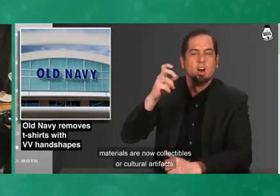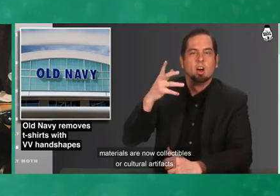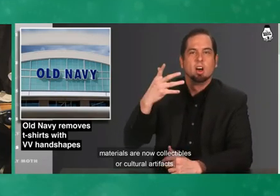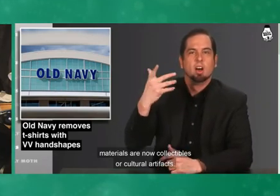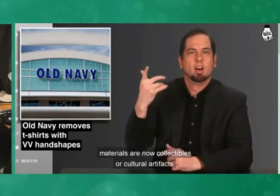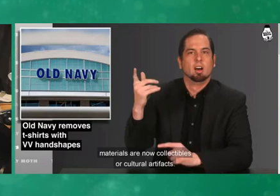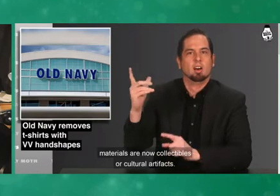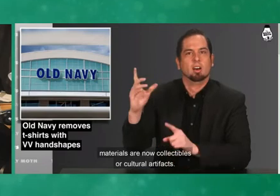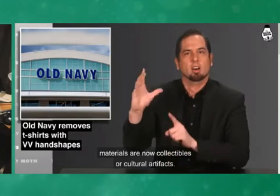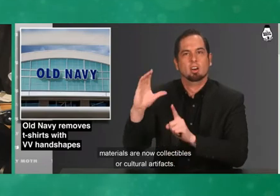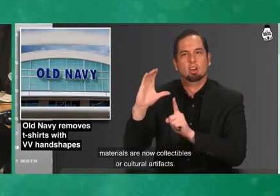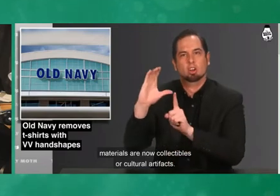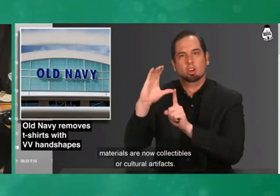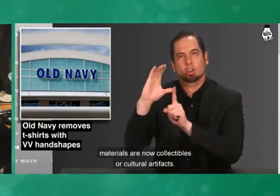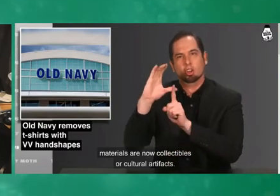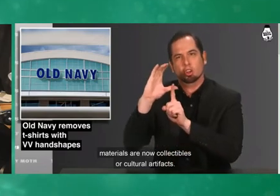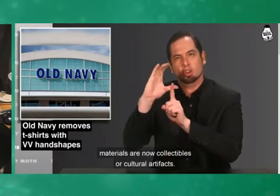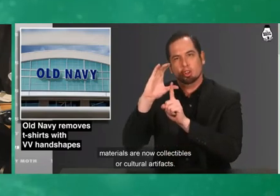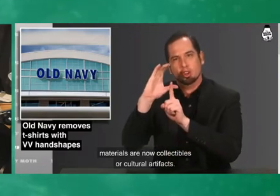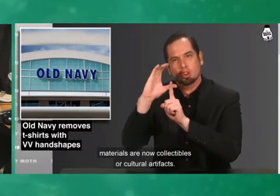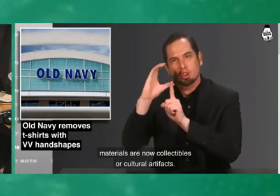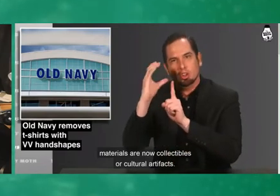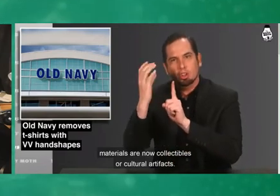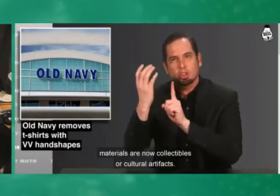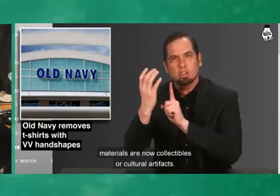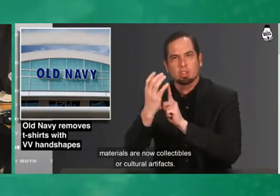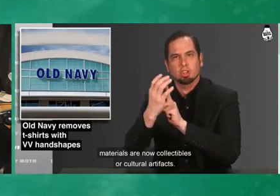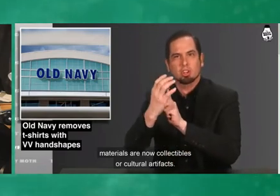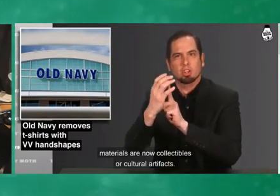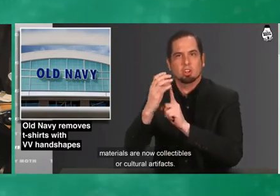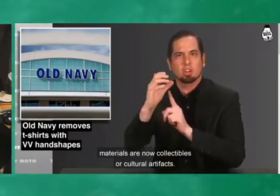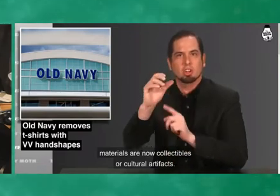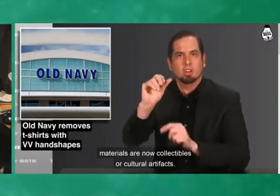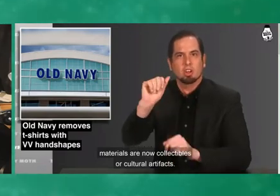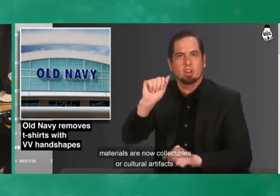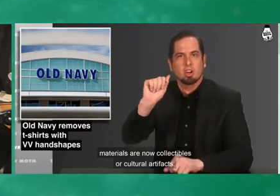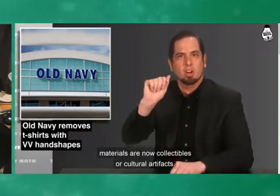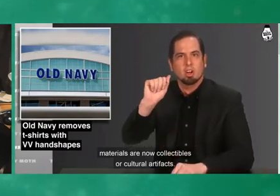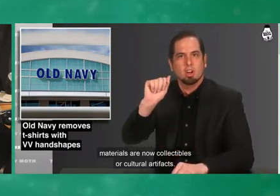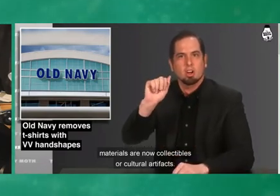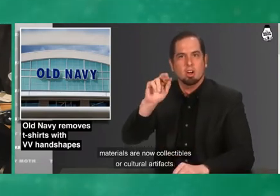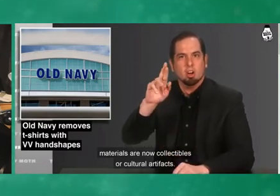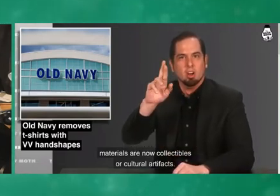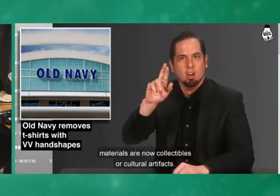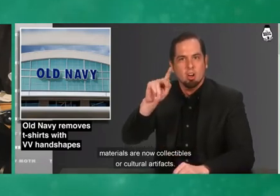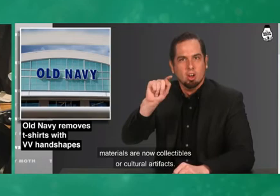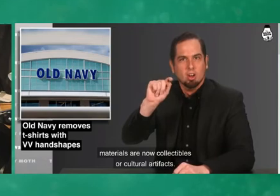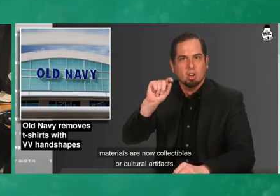R-A-R-E, they're rare. Cultural